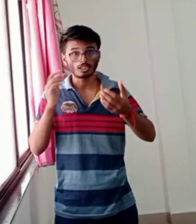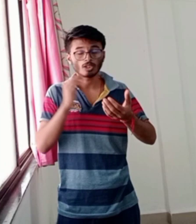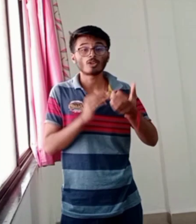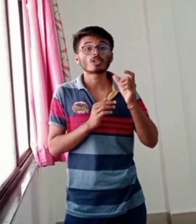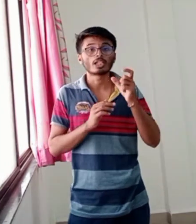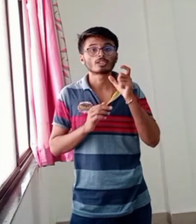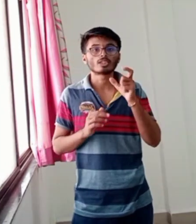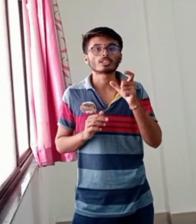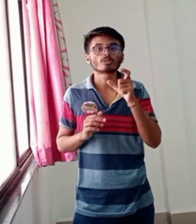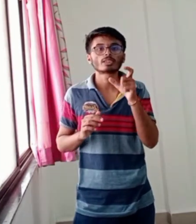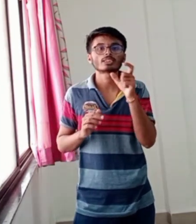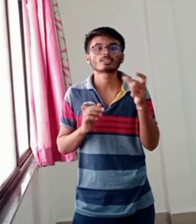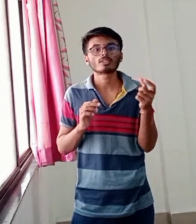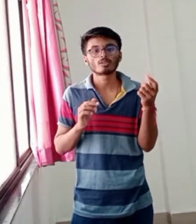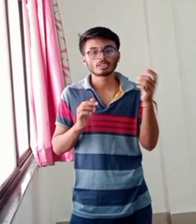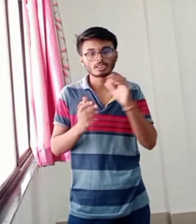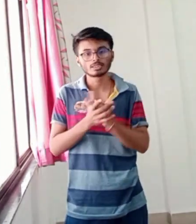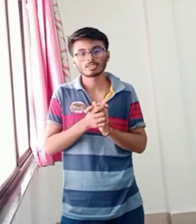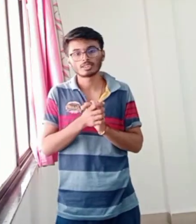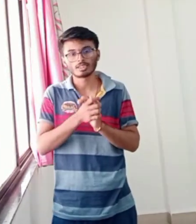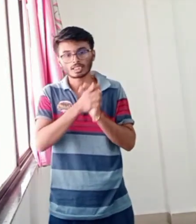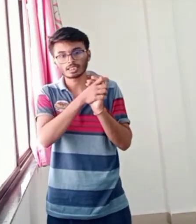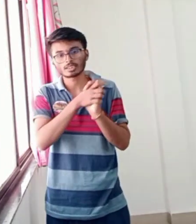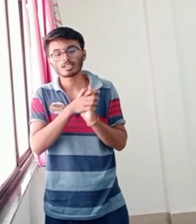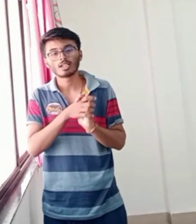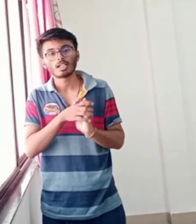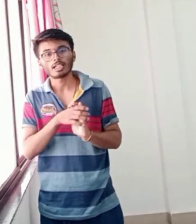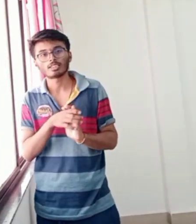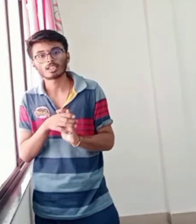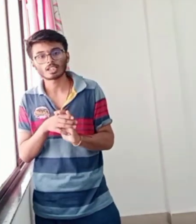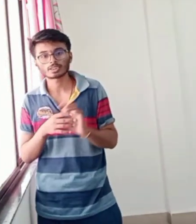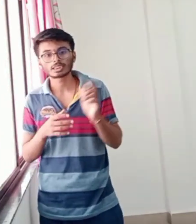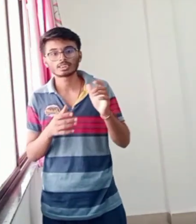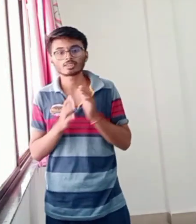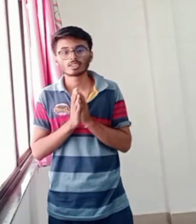all isomerization of the reaction. And lysis,